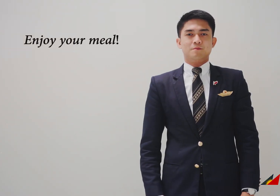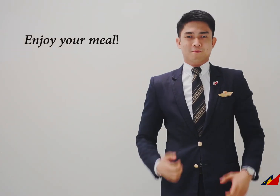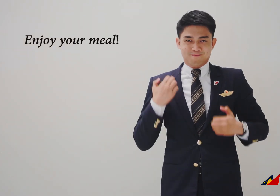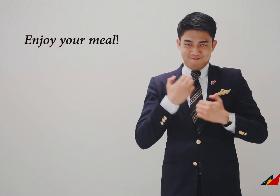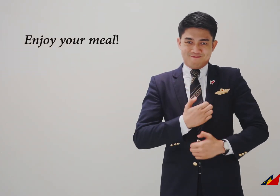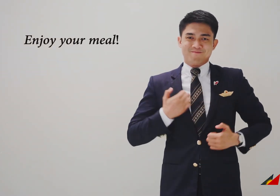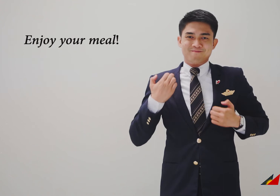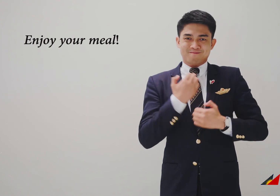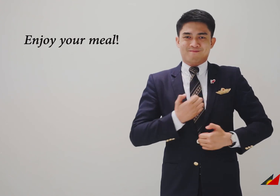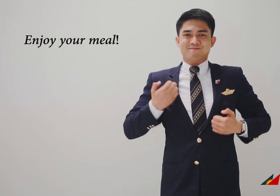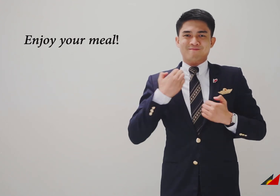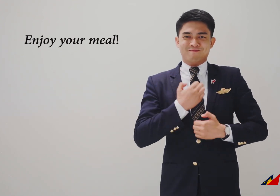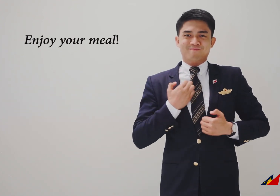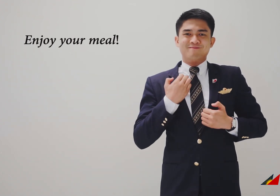Enjoy your meal.